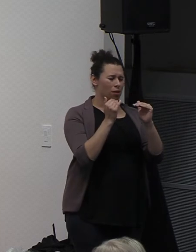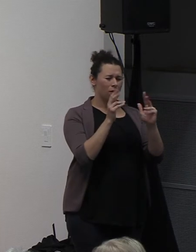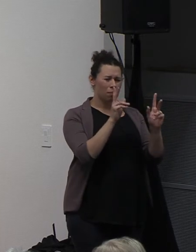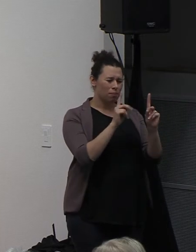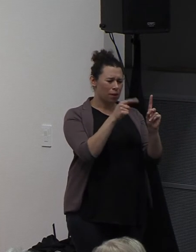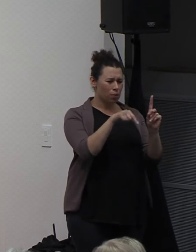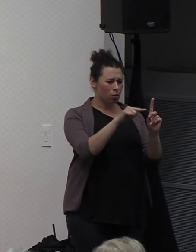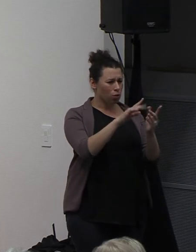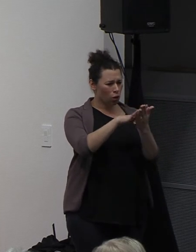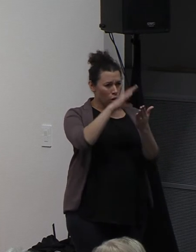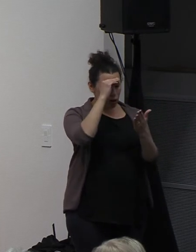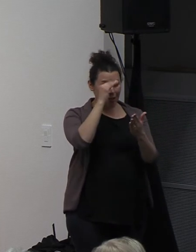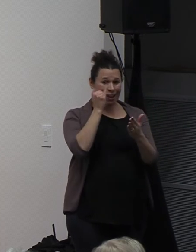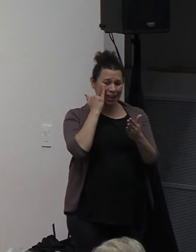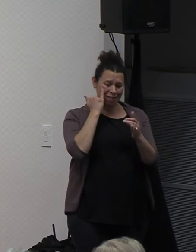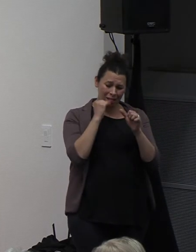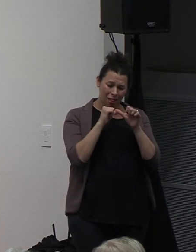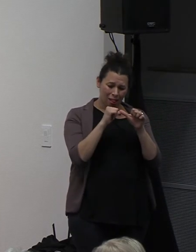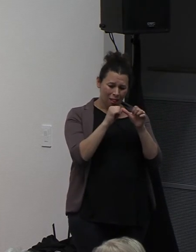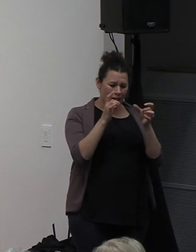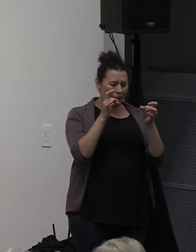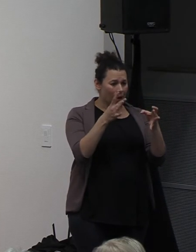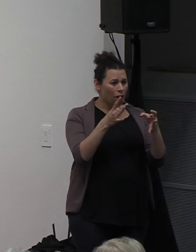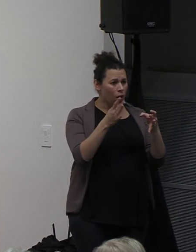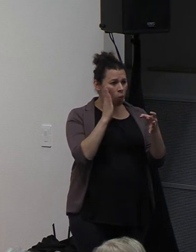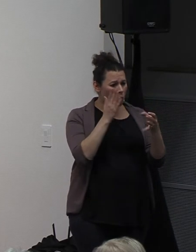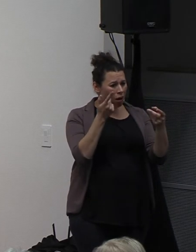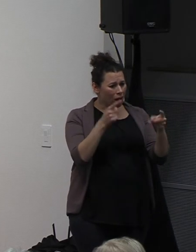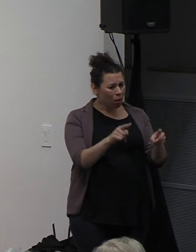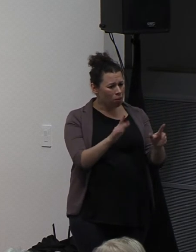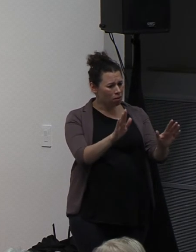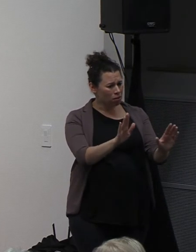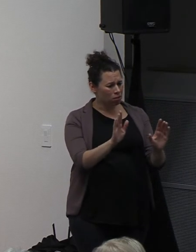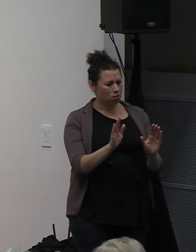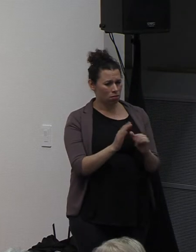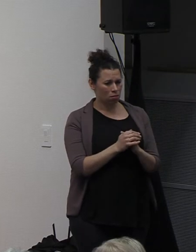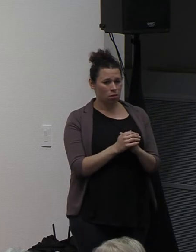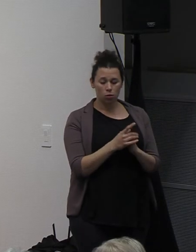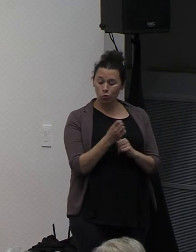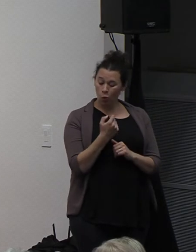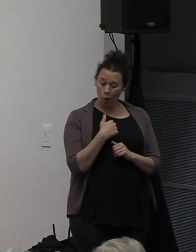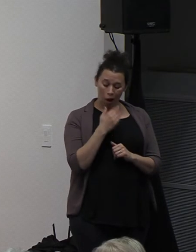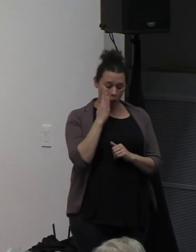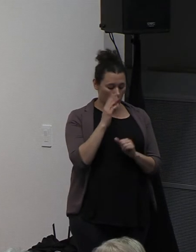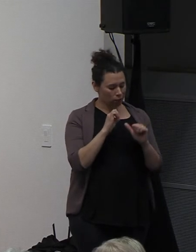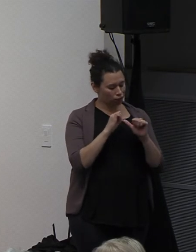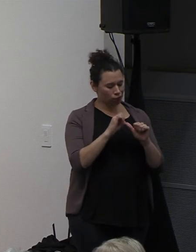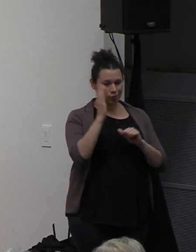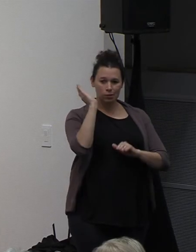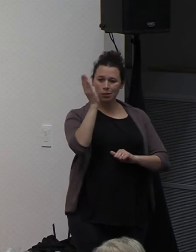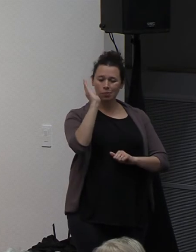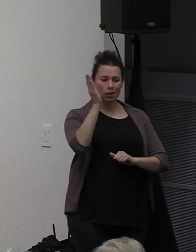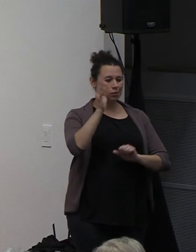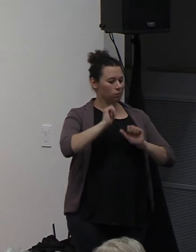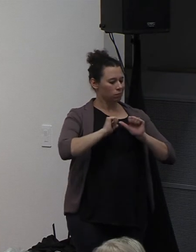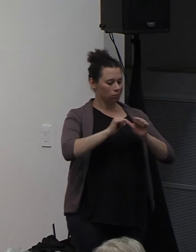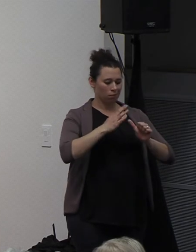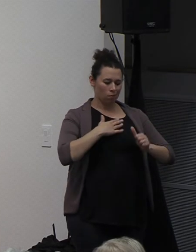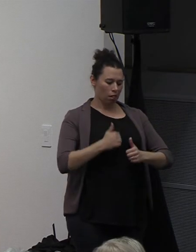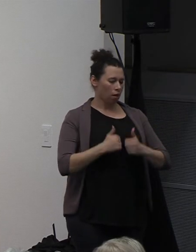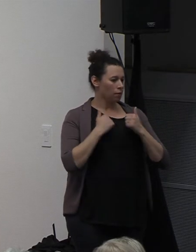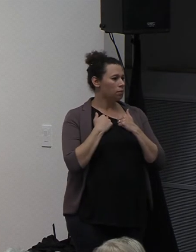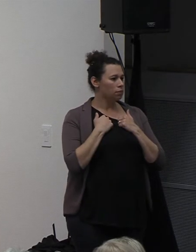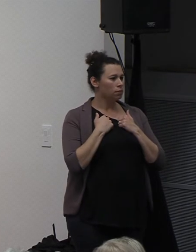we will continue to tell these stories, and I will continue to speak as long as I live. We need